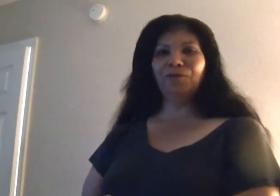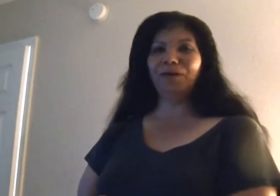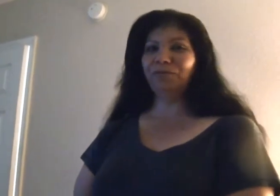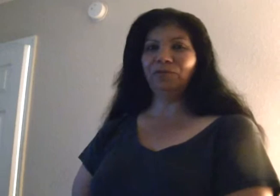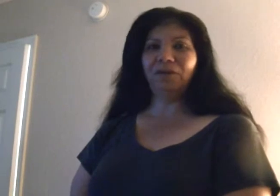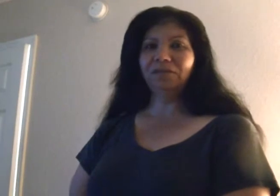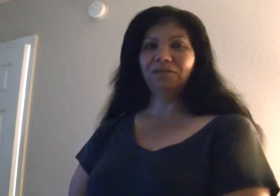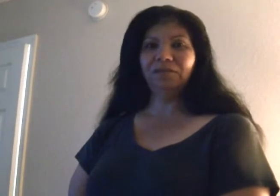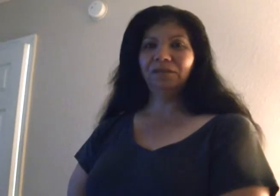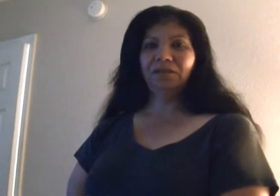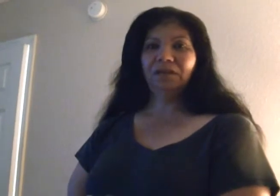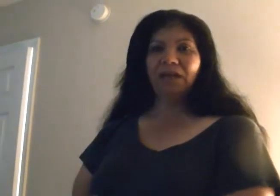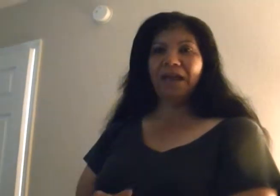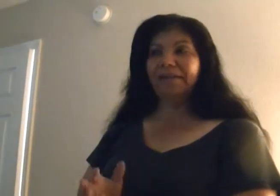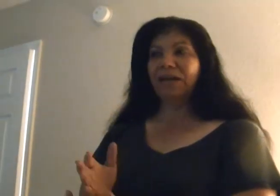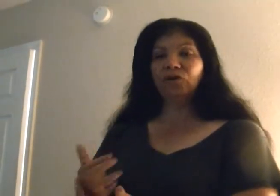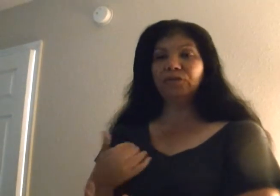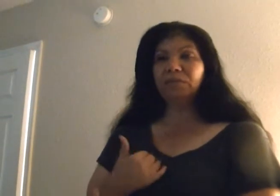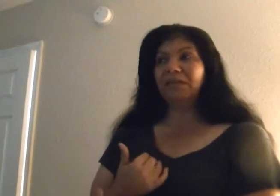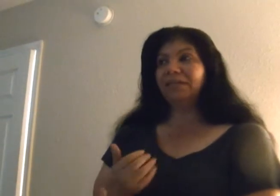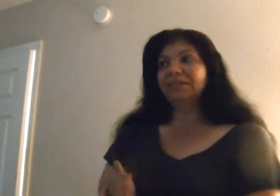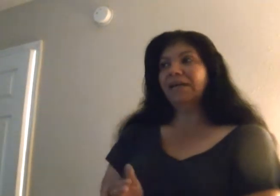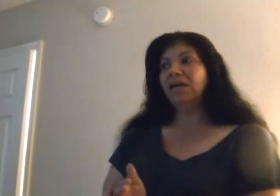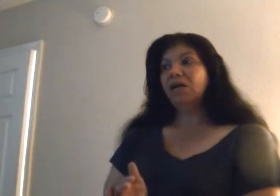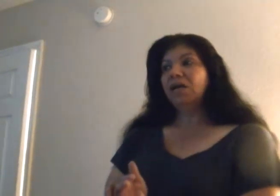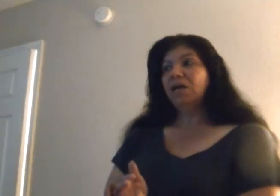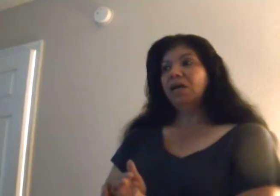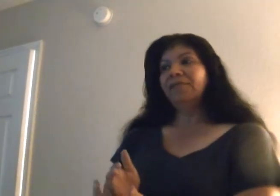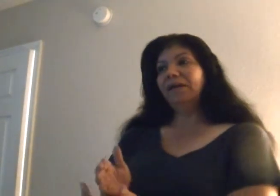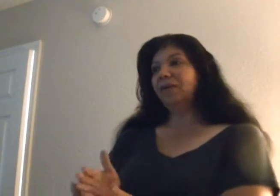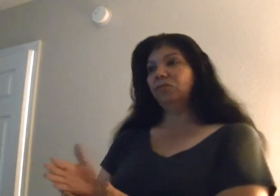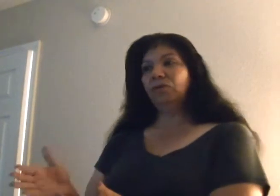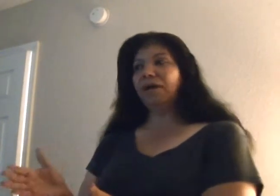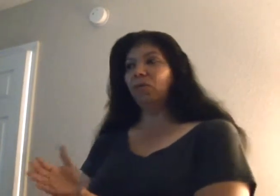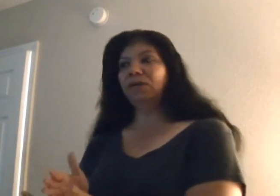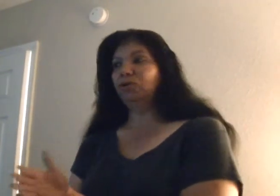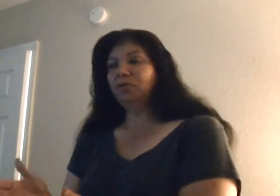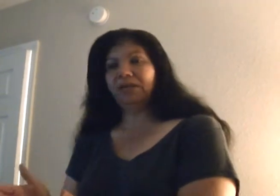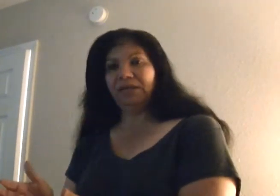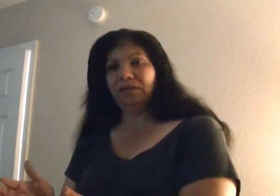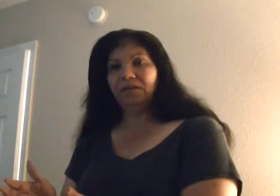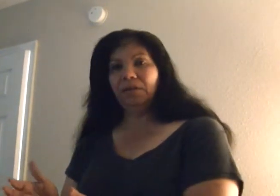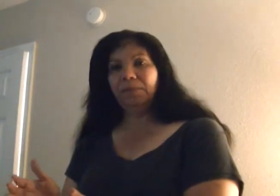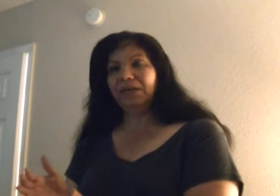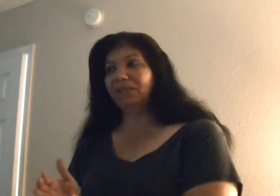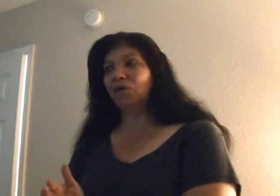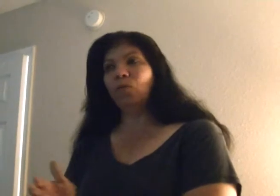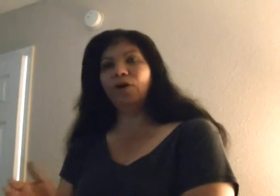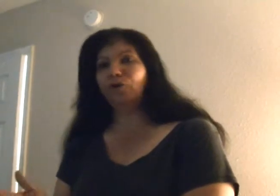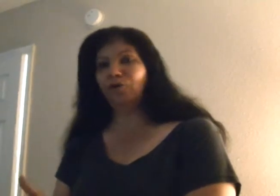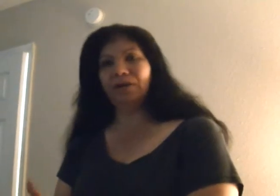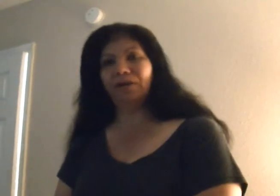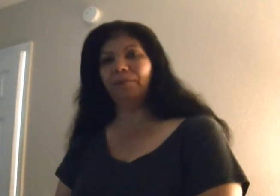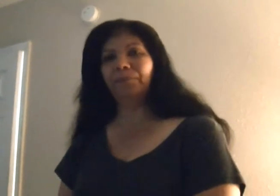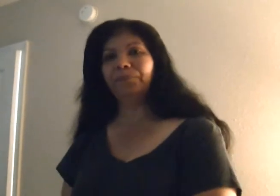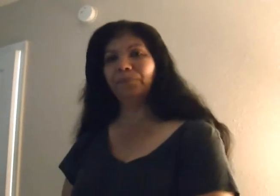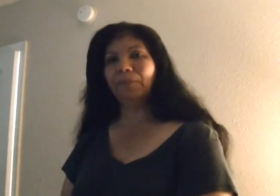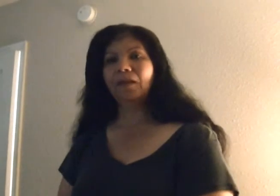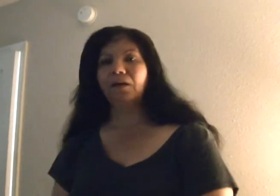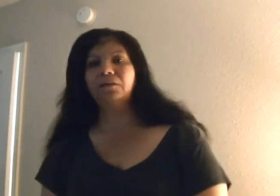cries for us. Mm-hmm. And that hurts me, and it's like, then I don't want to do it again. Or when you say something, and you keep